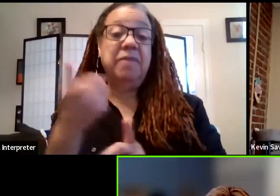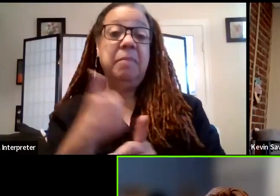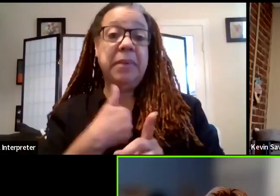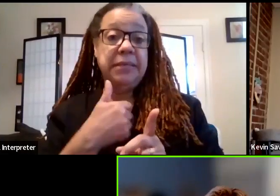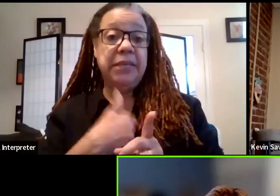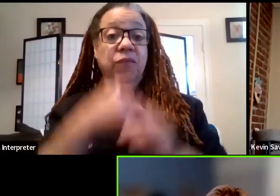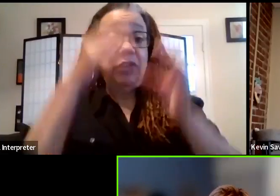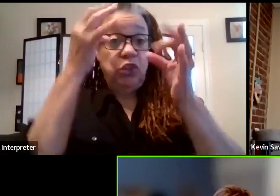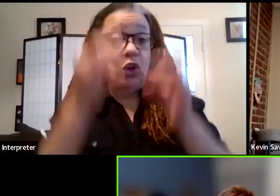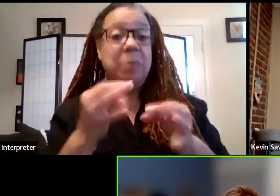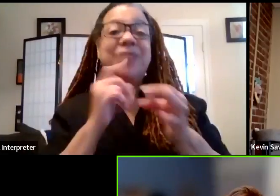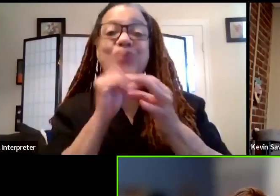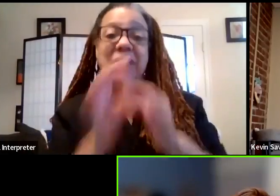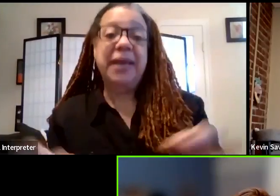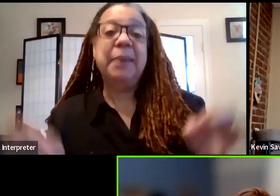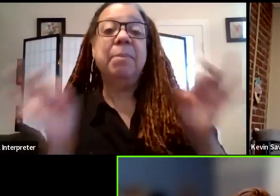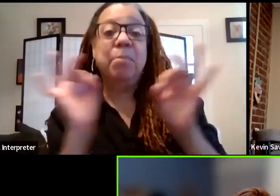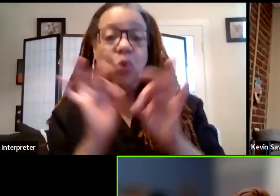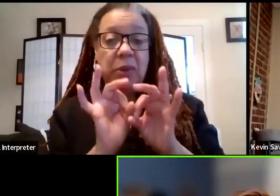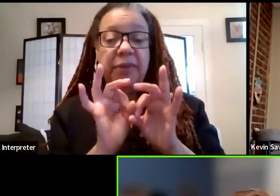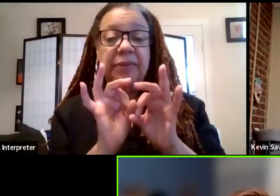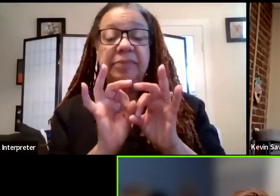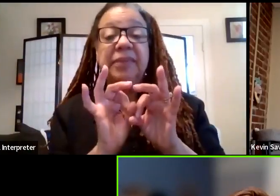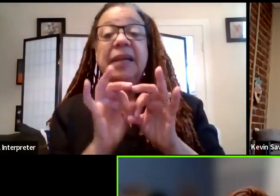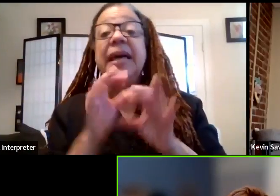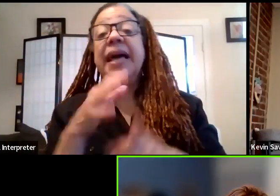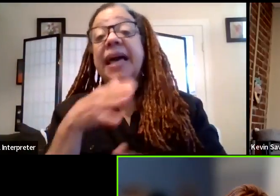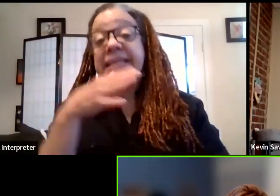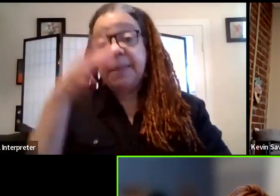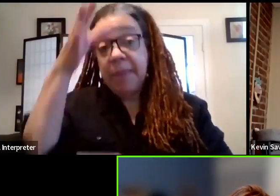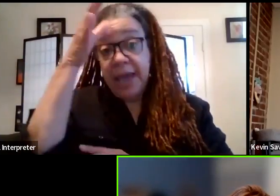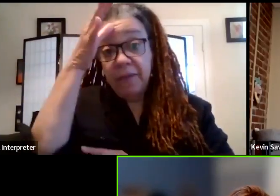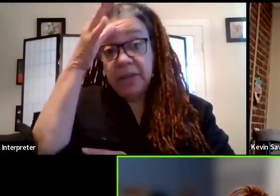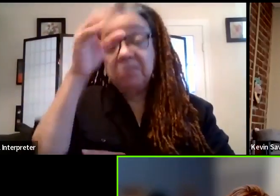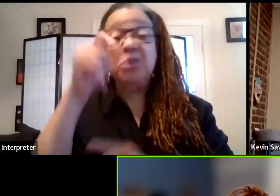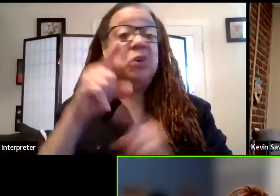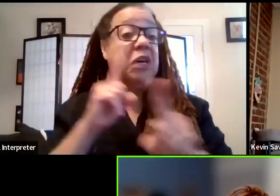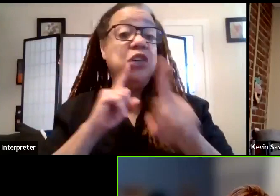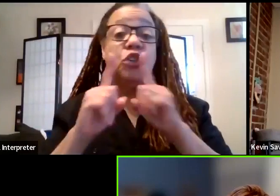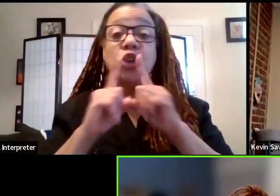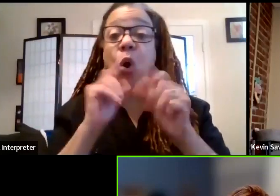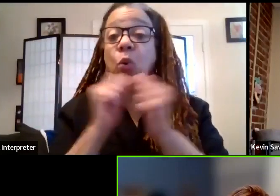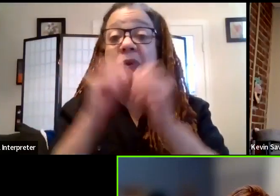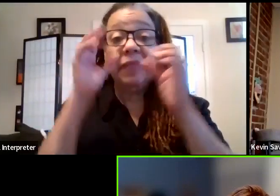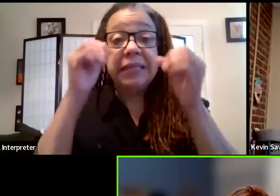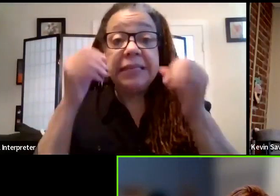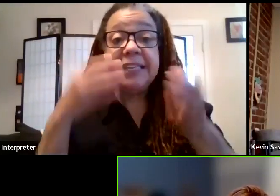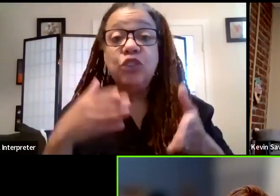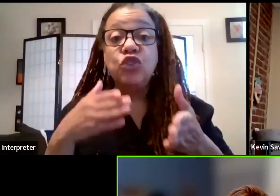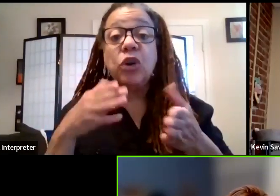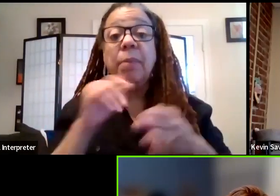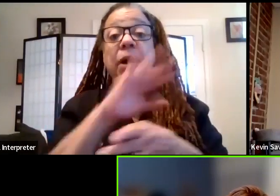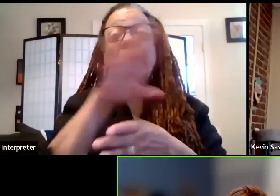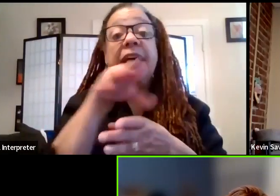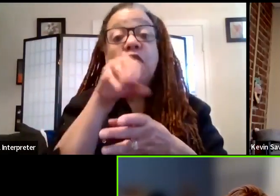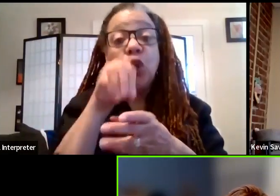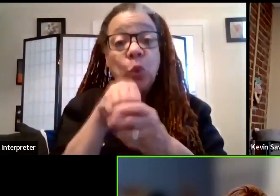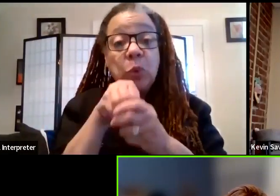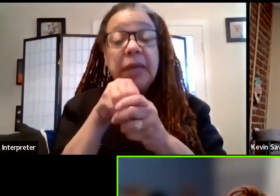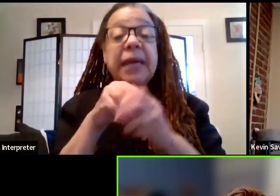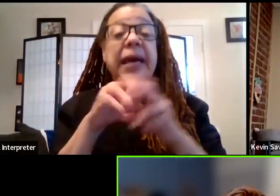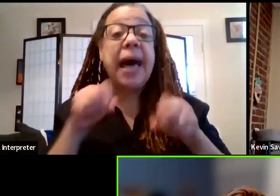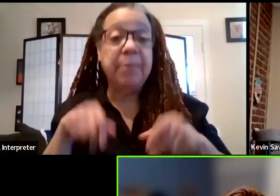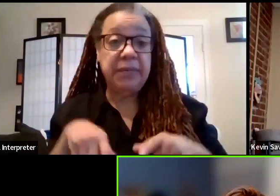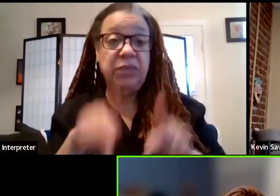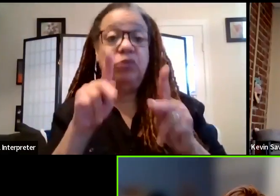important. And so as a parent, you can, and a student, you can talk with the teacher about including opportunities for this during the